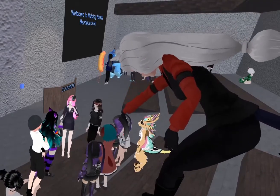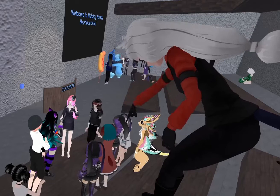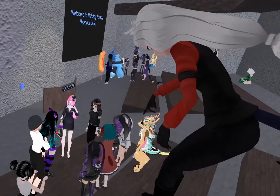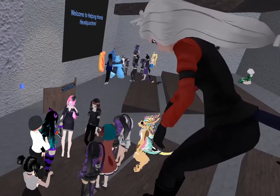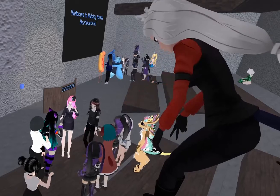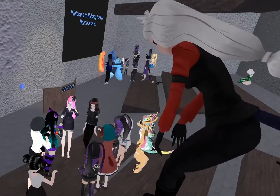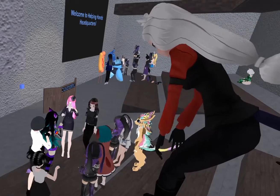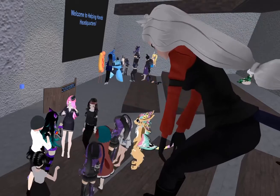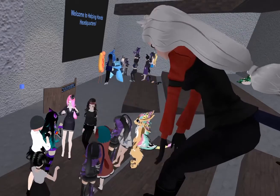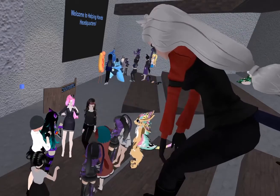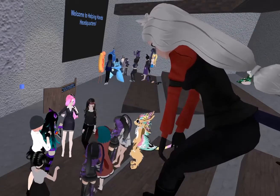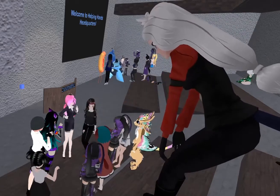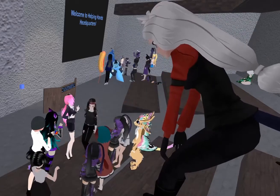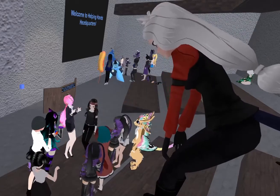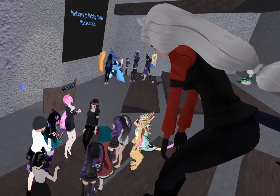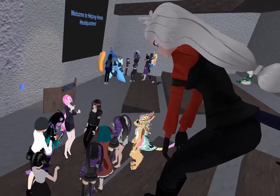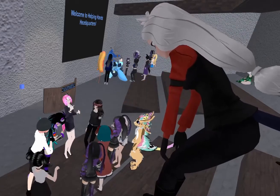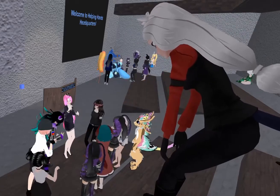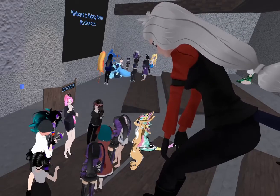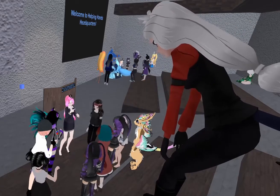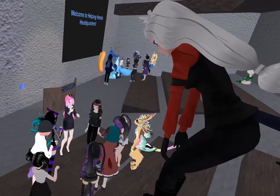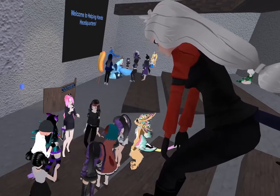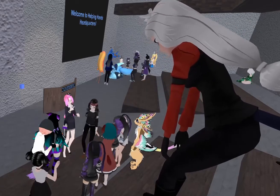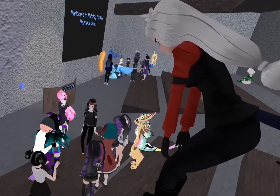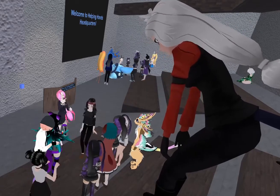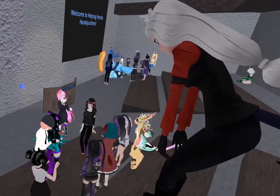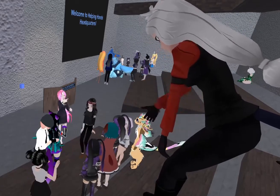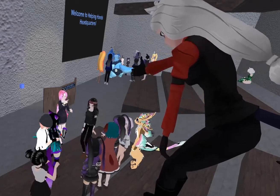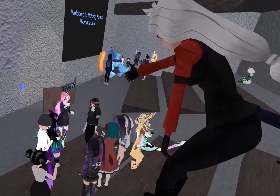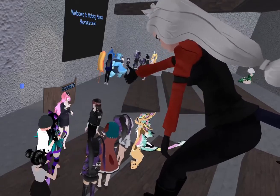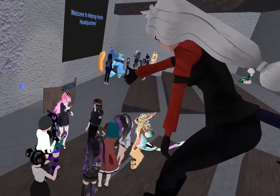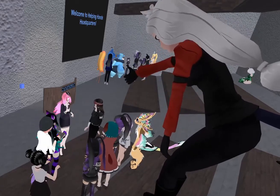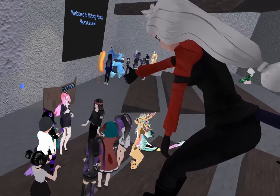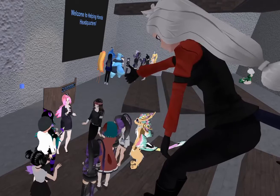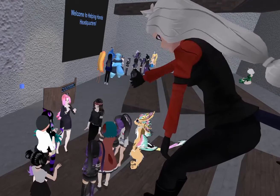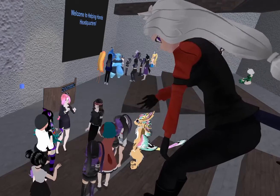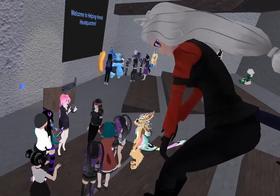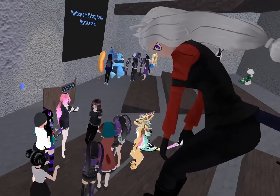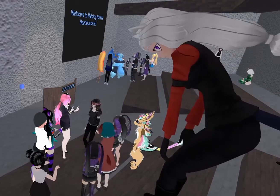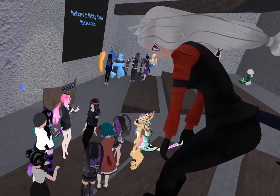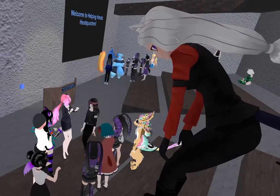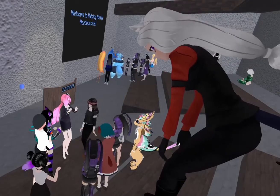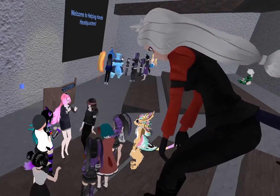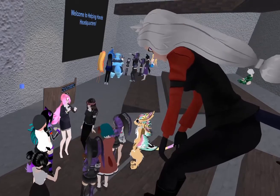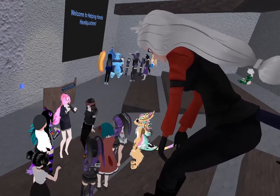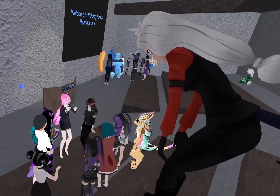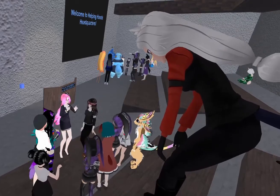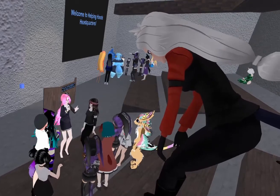on? Absolutely not. No. That's Close your fist like taco. Hot dog. Listen, don't Okay, even lie, guys. I have Let no me idea ask you what's this: going on. do you have